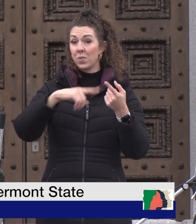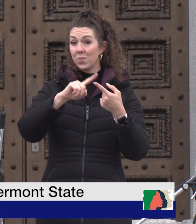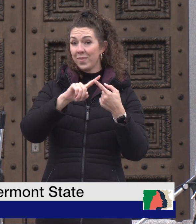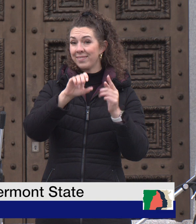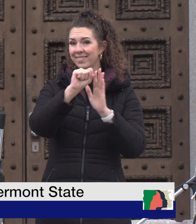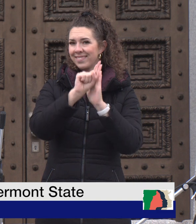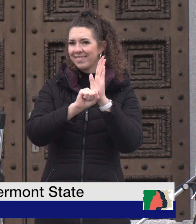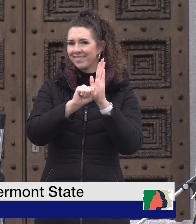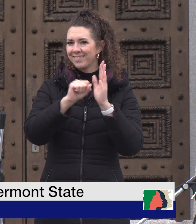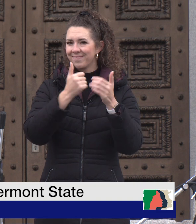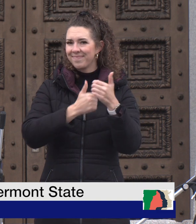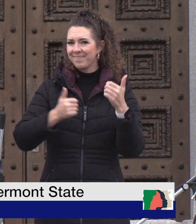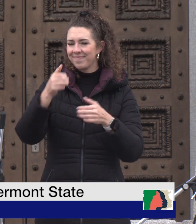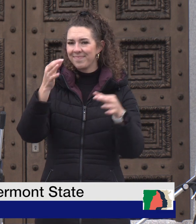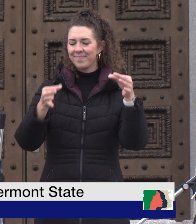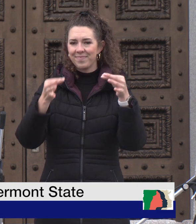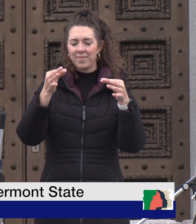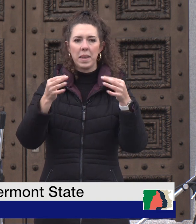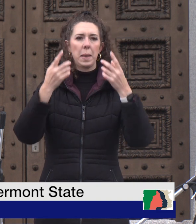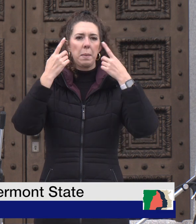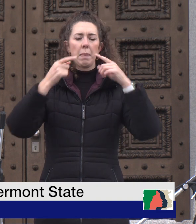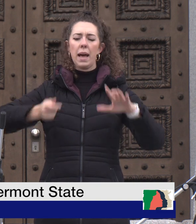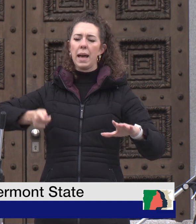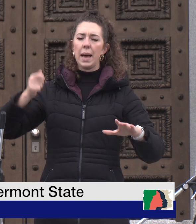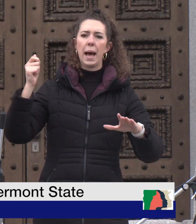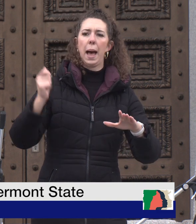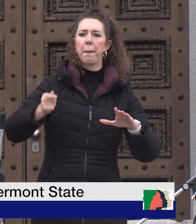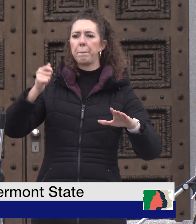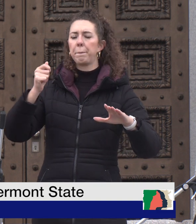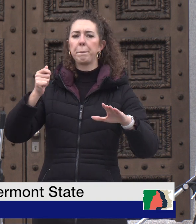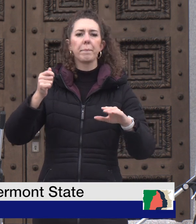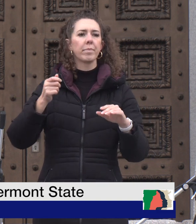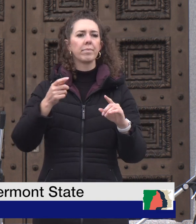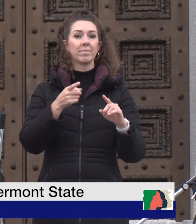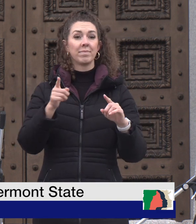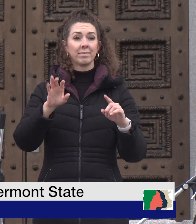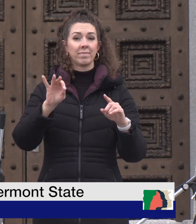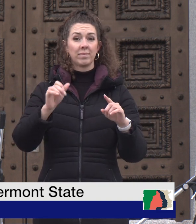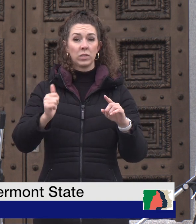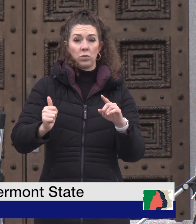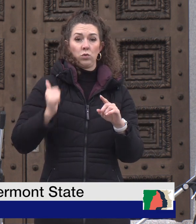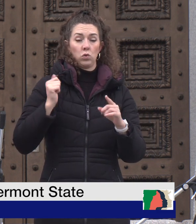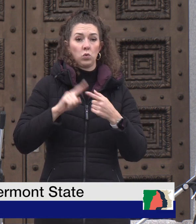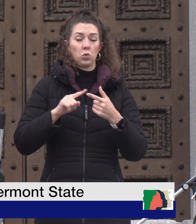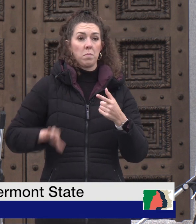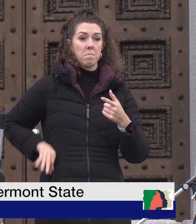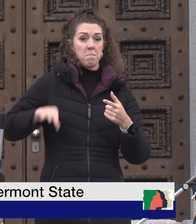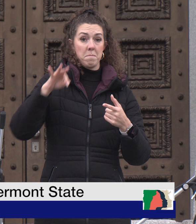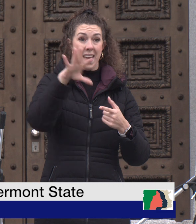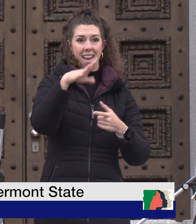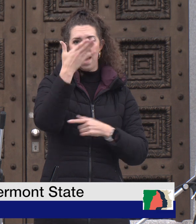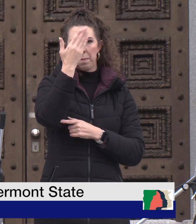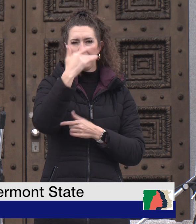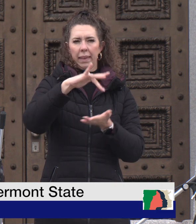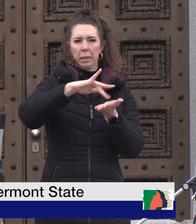Supreme Court ruled that refusing to pay as part of Medicaid was against the state